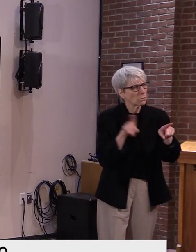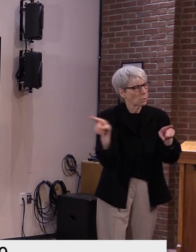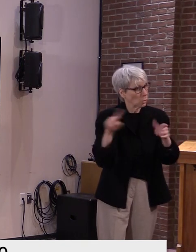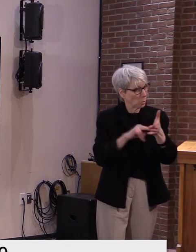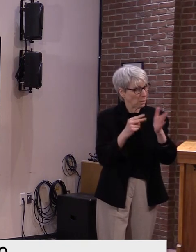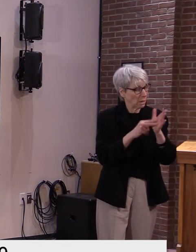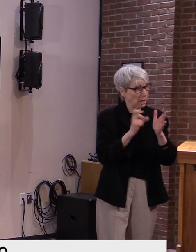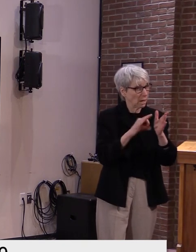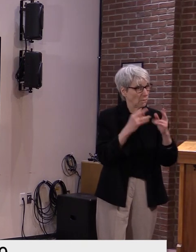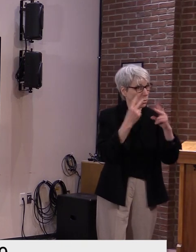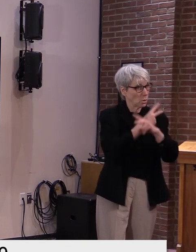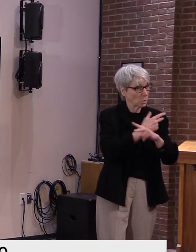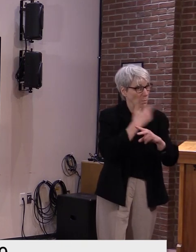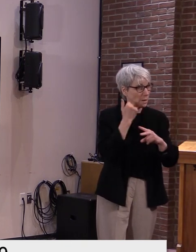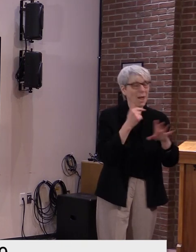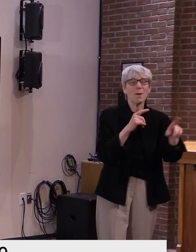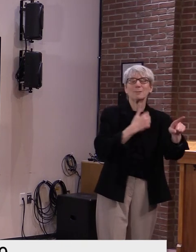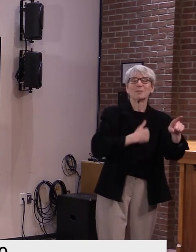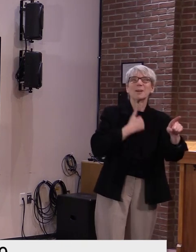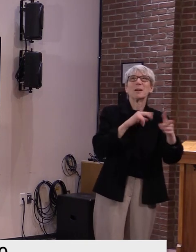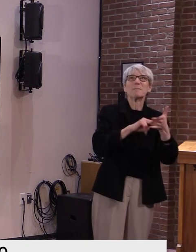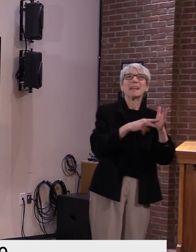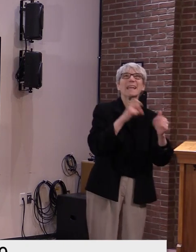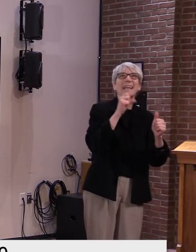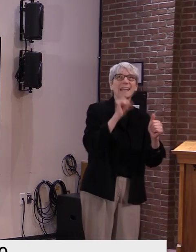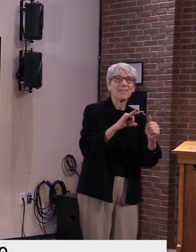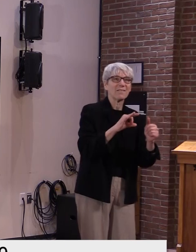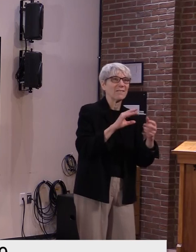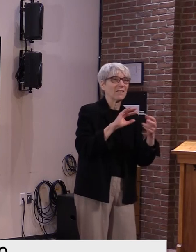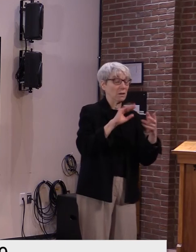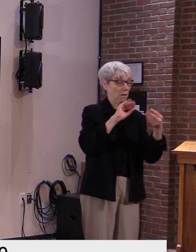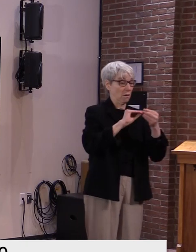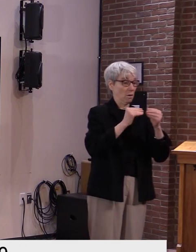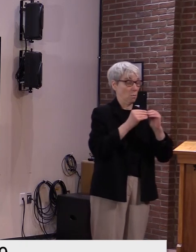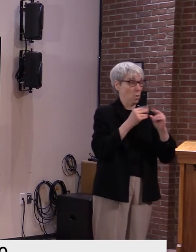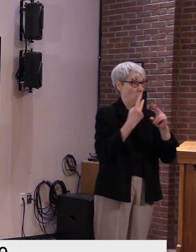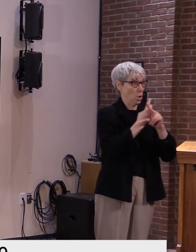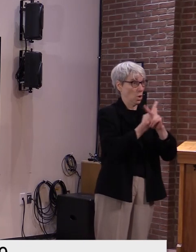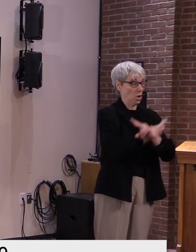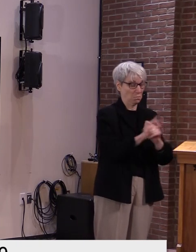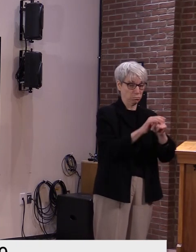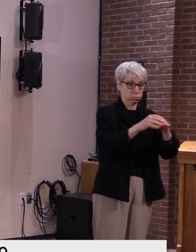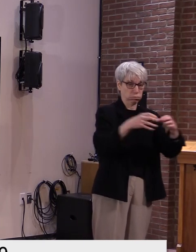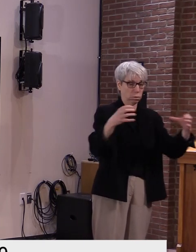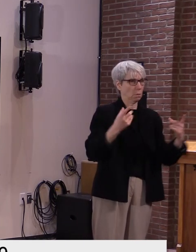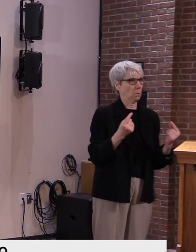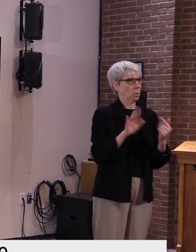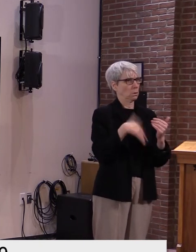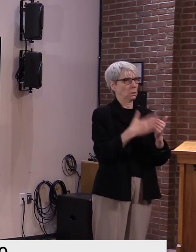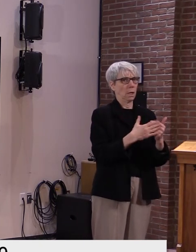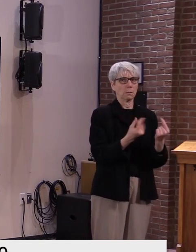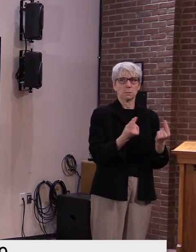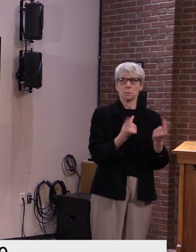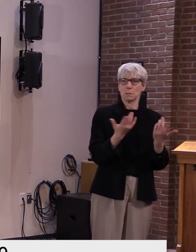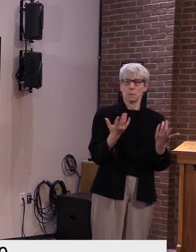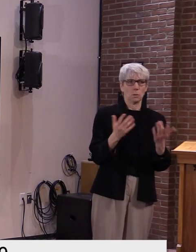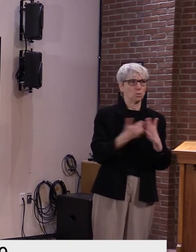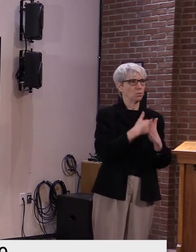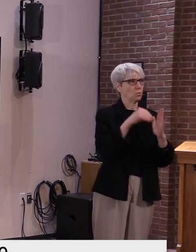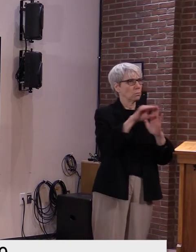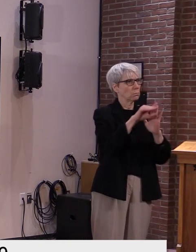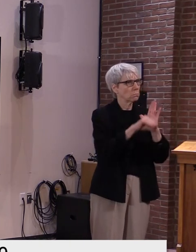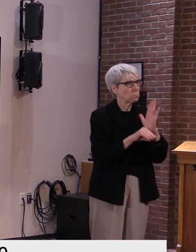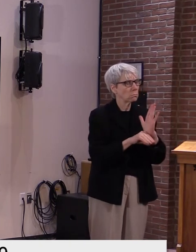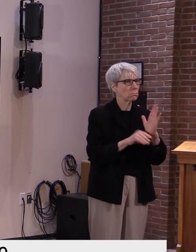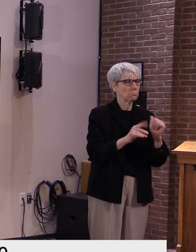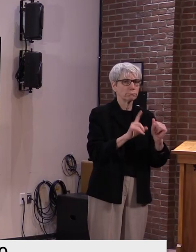yeah, I look at the other way around. Sorry. But if we see more positive cases, we're just going to have to reflect on what we